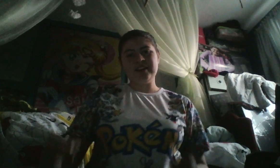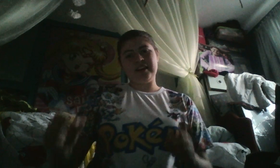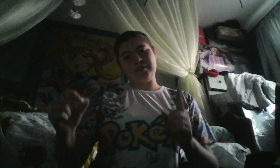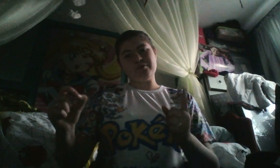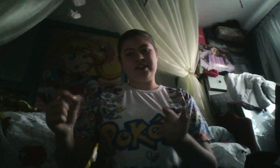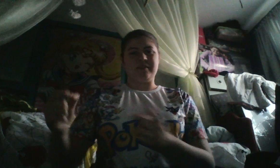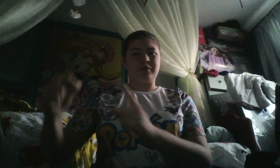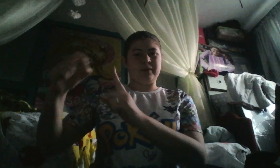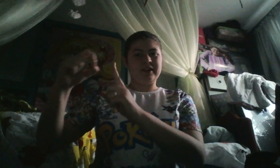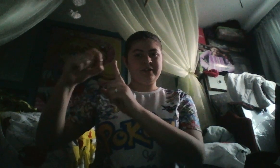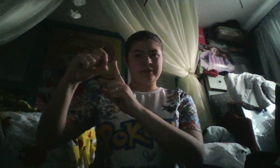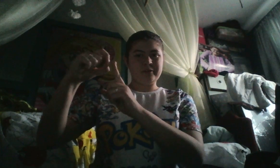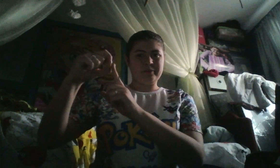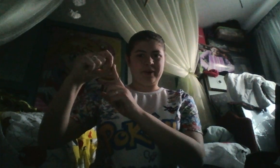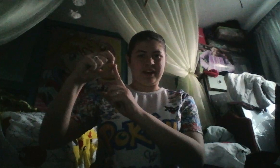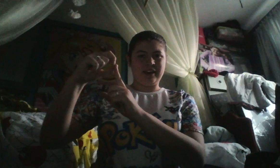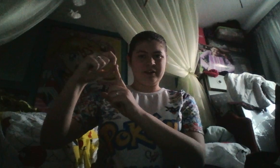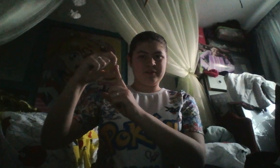is a pretty simple one. P.